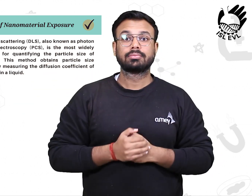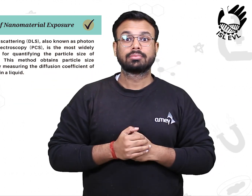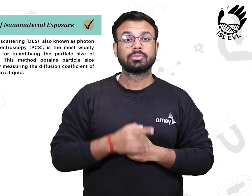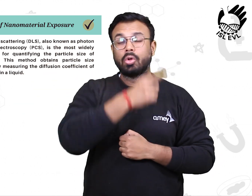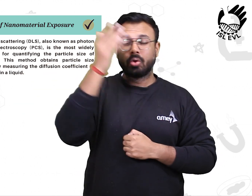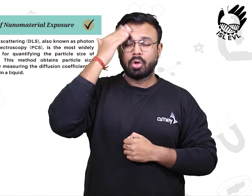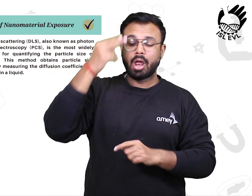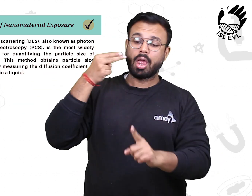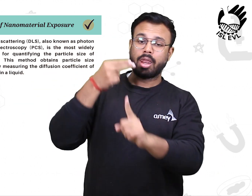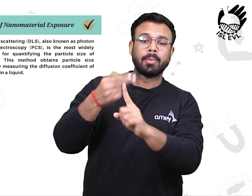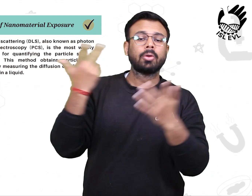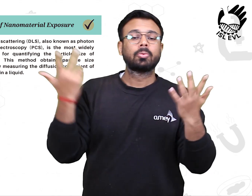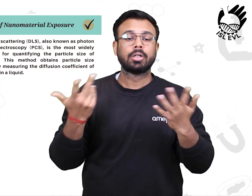also known as